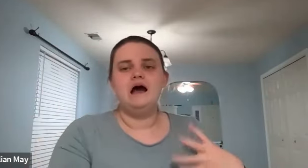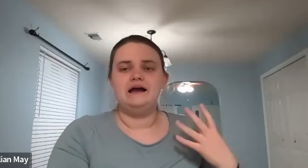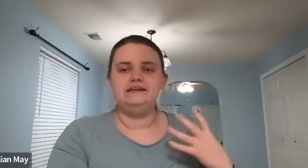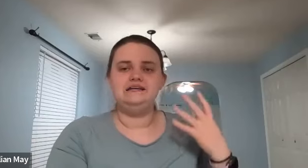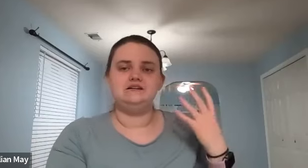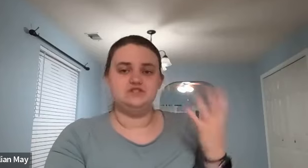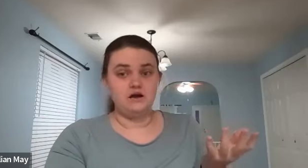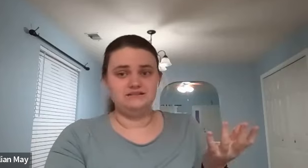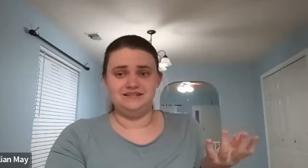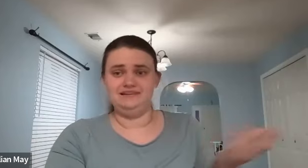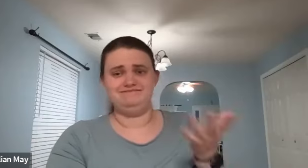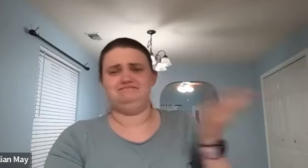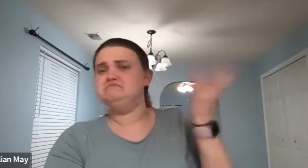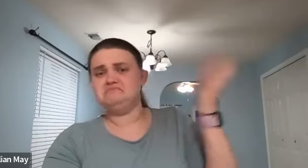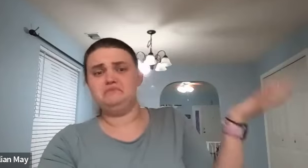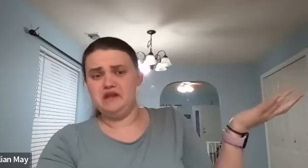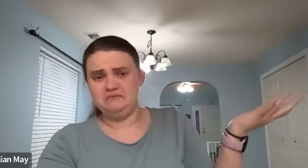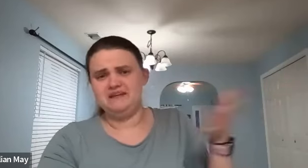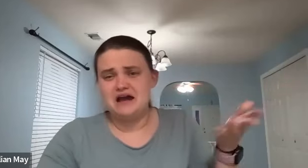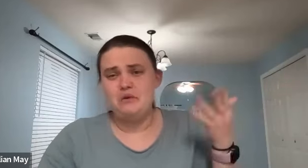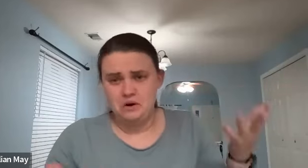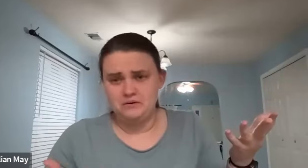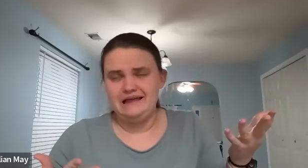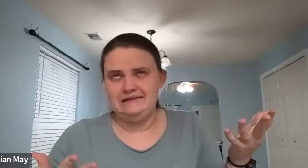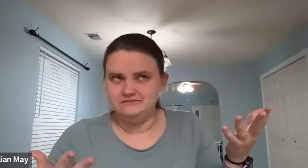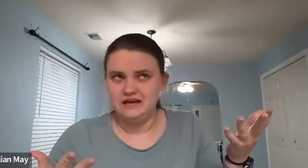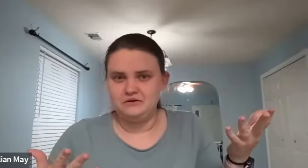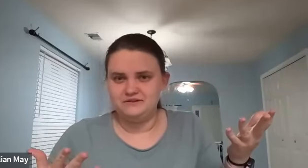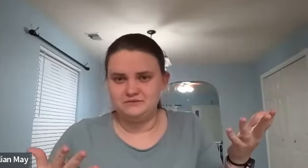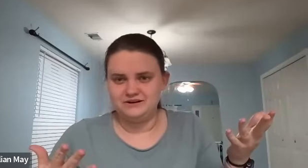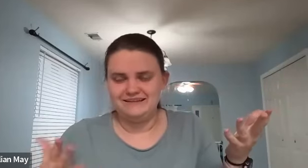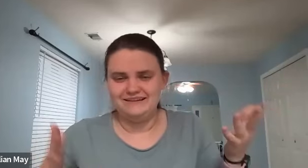I need docked. Like, no, that's not a word. Well, I don't know if it's a word. I like